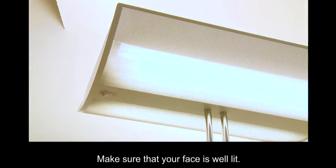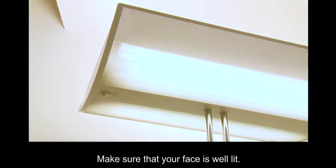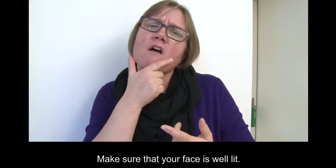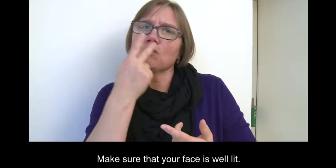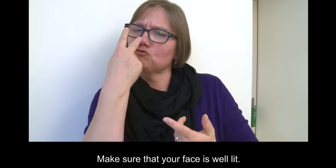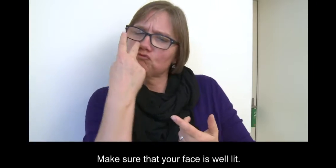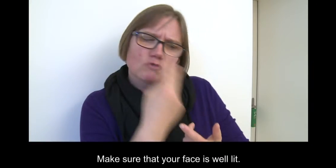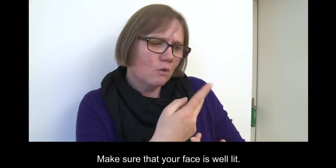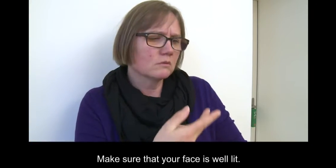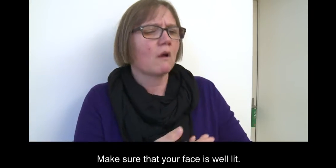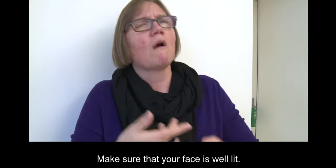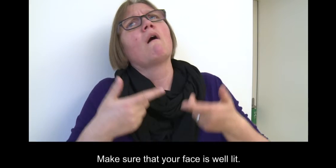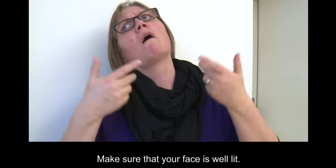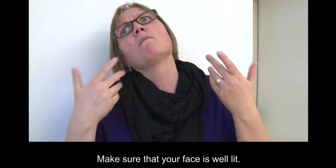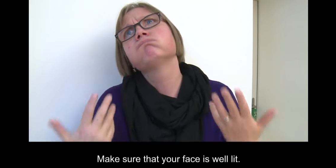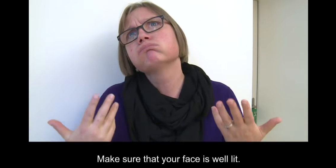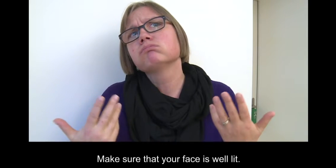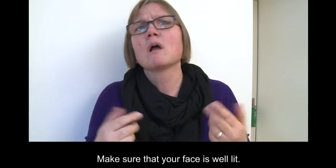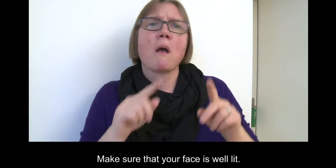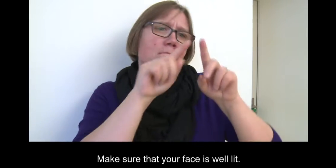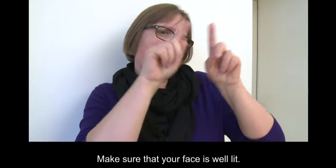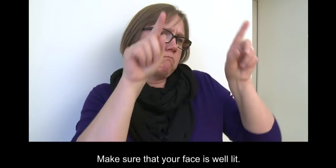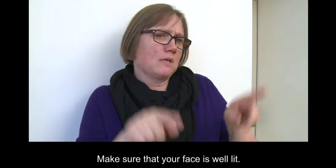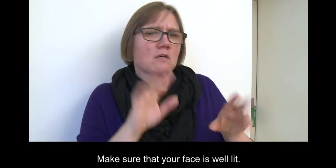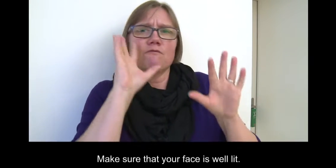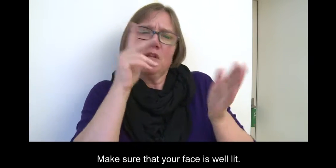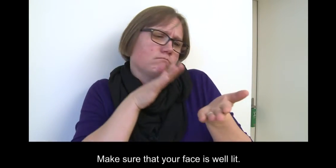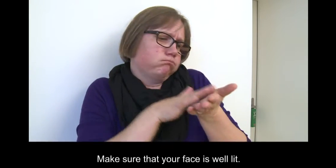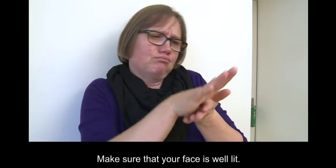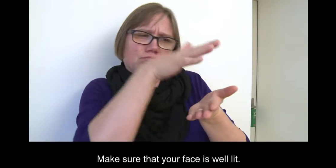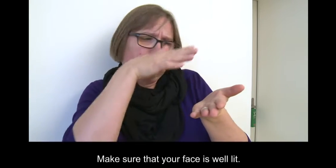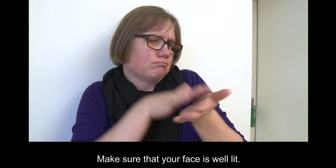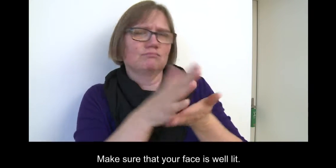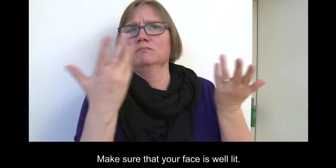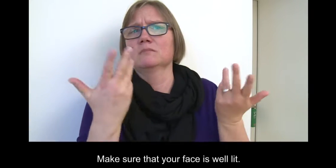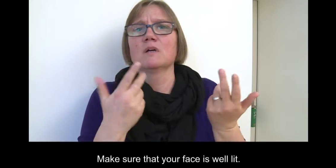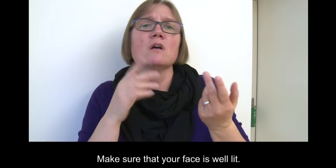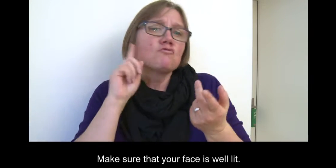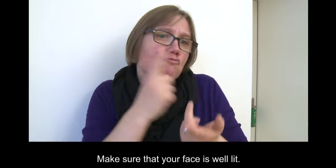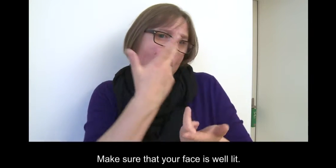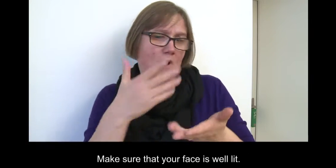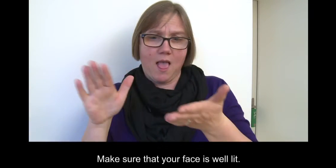Make sure that your face is well lit so that the person can see your signs and lip read if necessary.